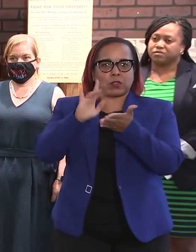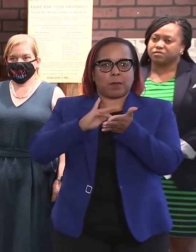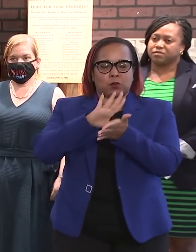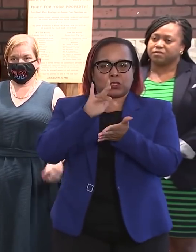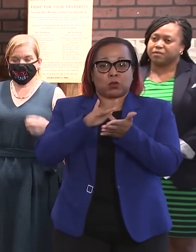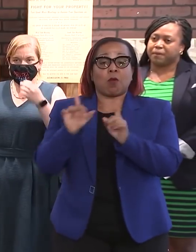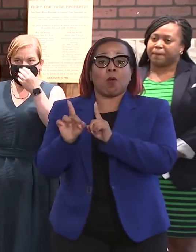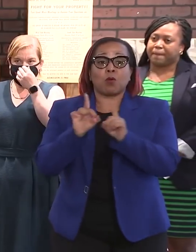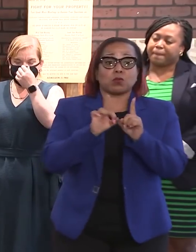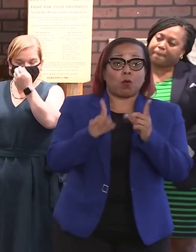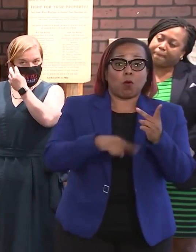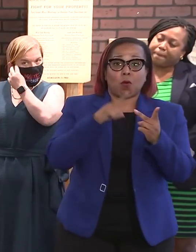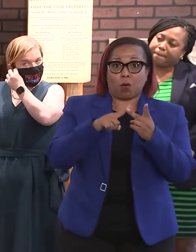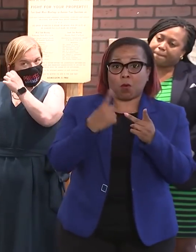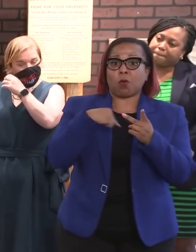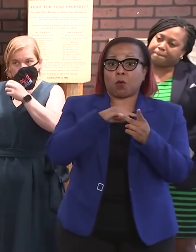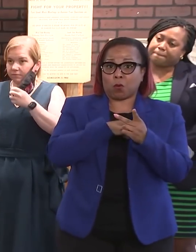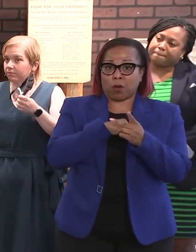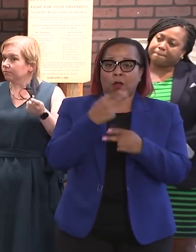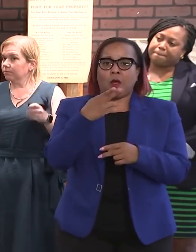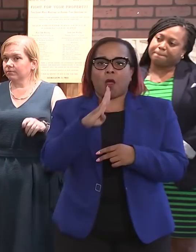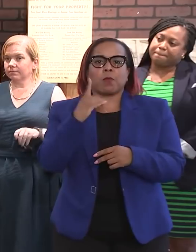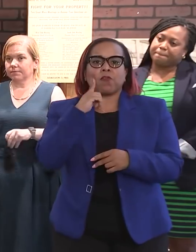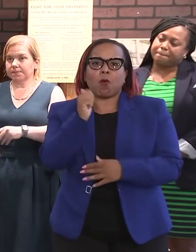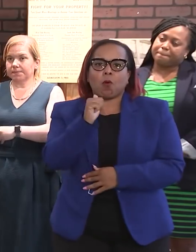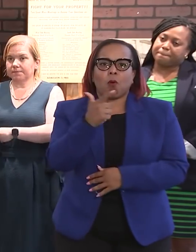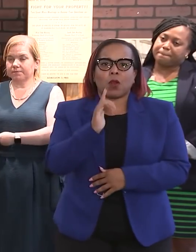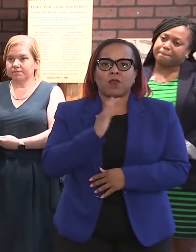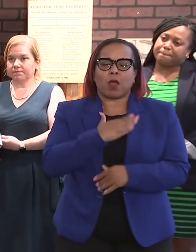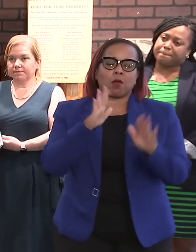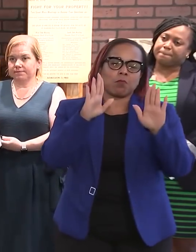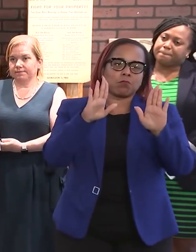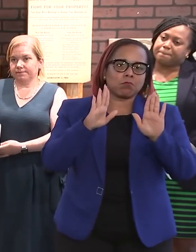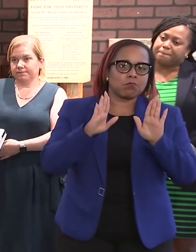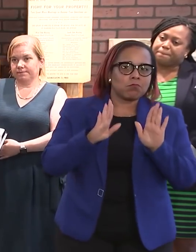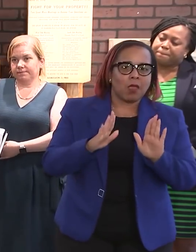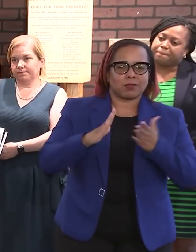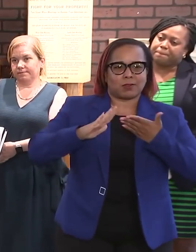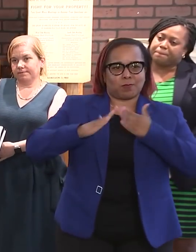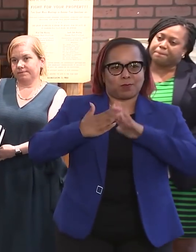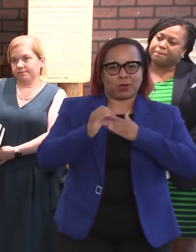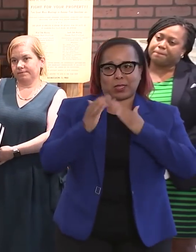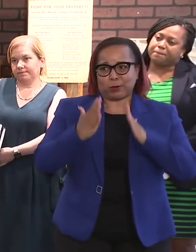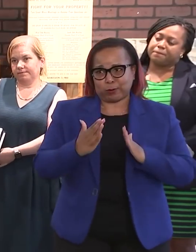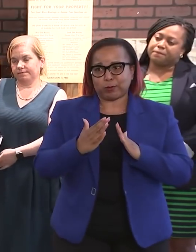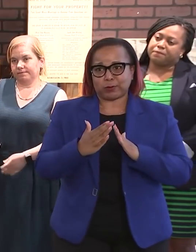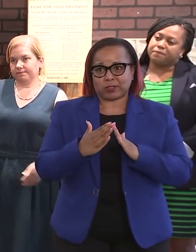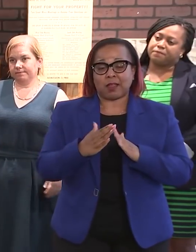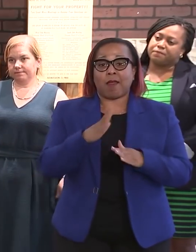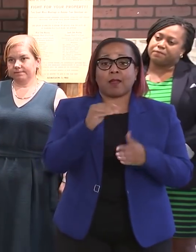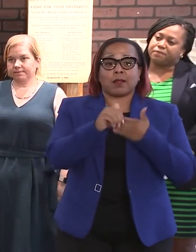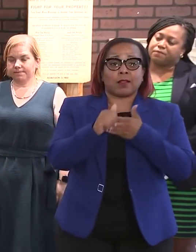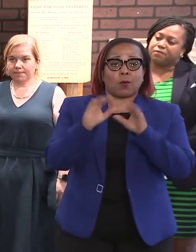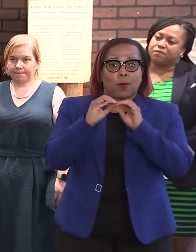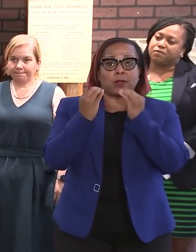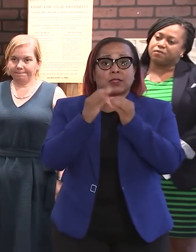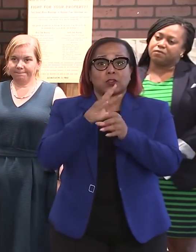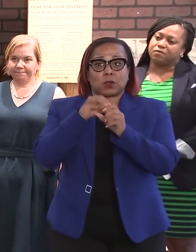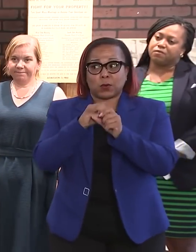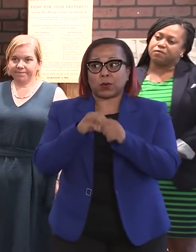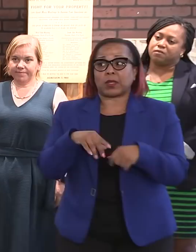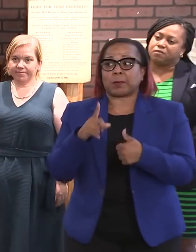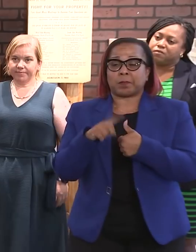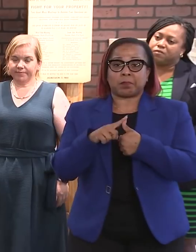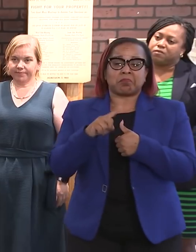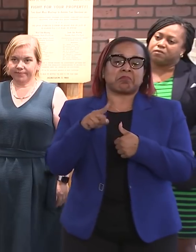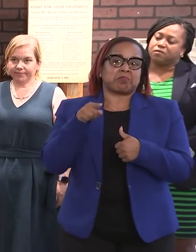are also honored to serve as a hub for all of our amazing community leaders and lead organizations, including Austin